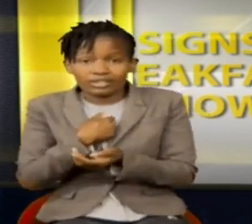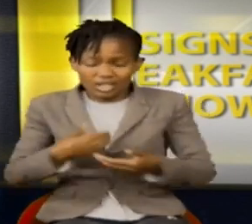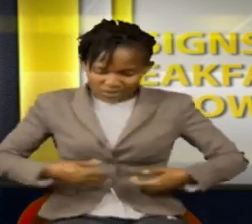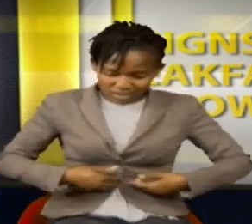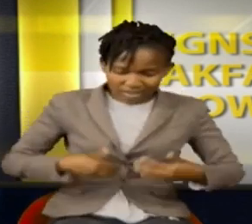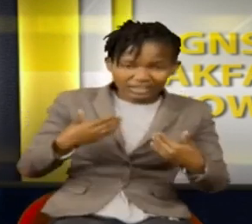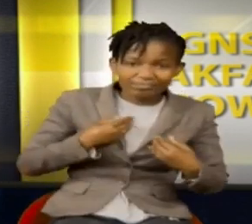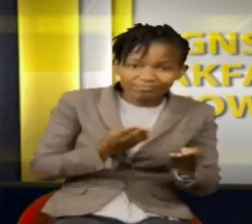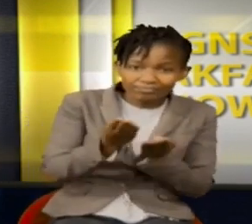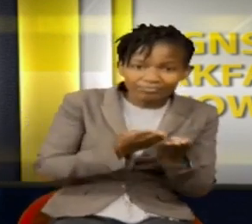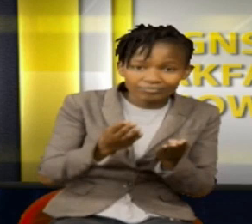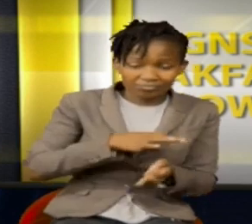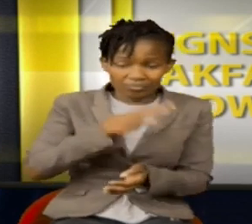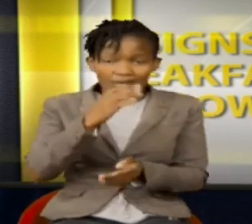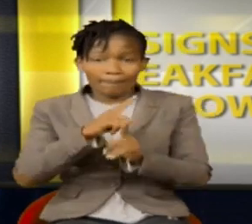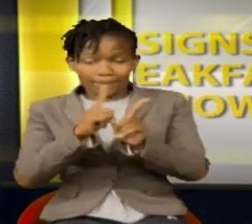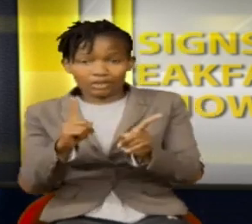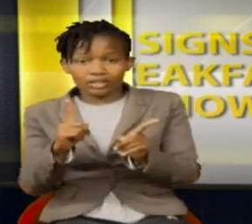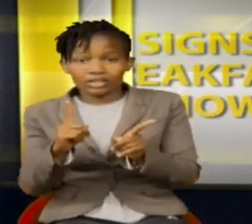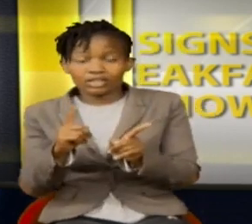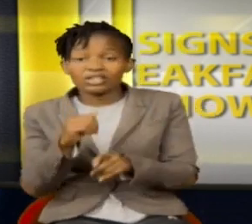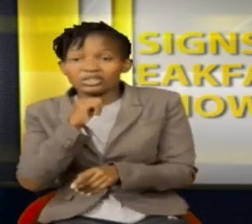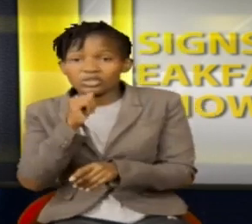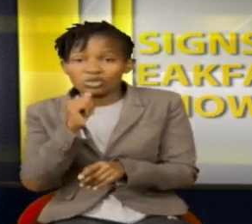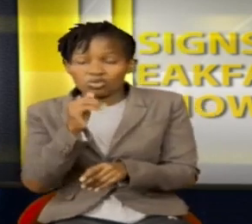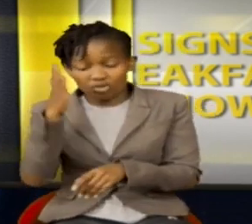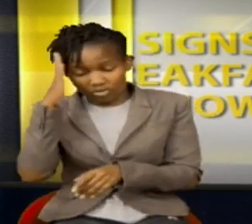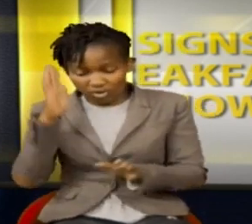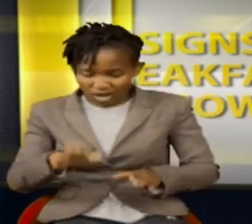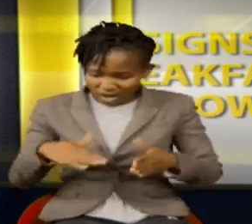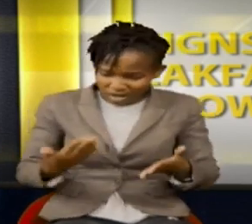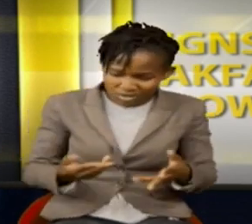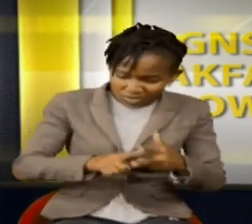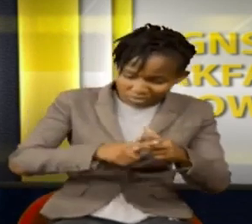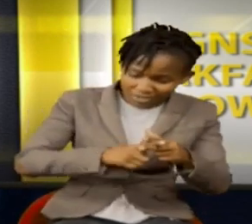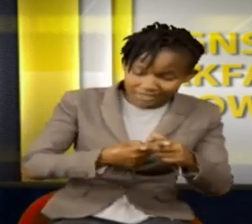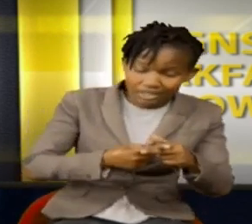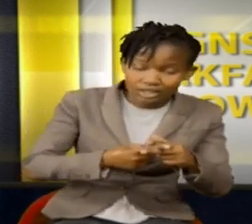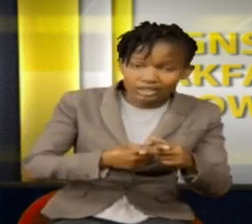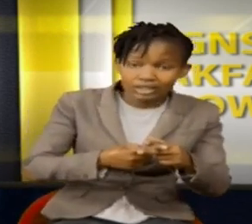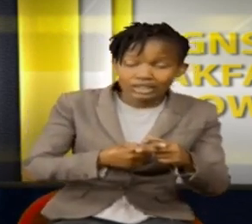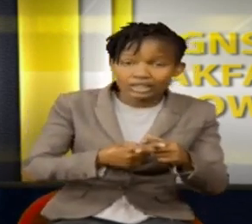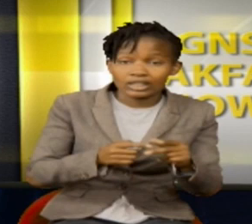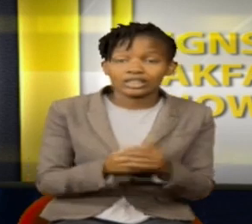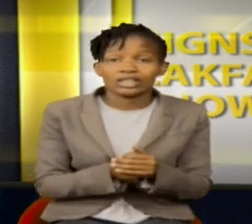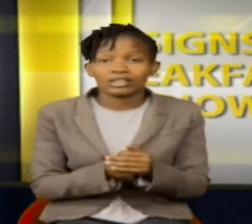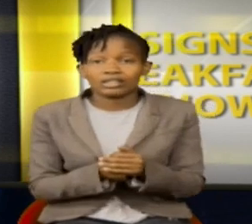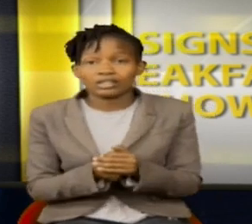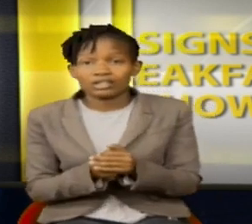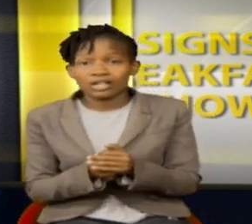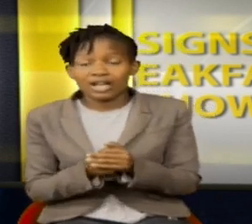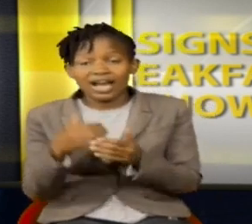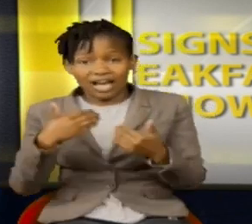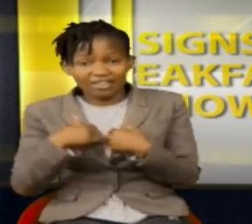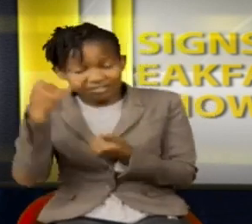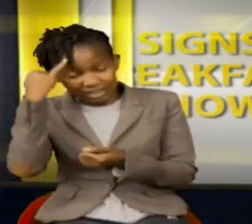but perhaps what they don't know is the how. The how. How do I get from A to B? Yes. You know, niko na idea ya